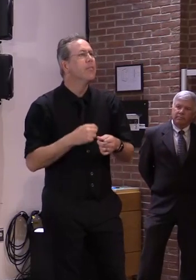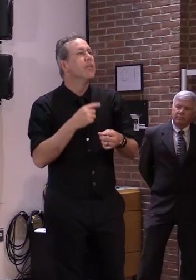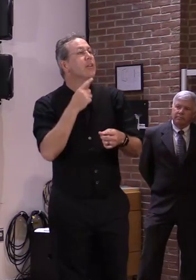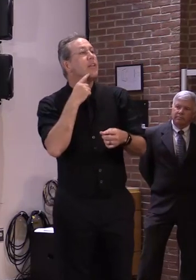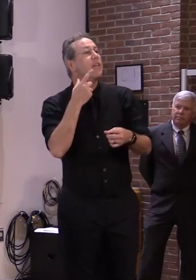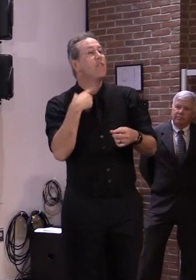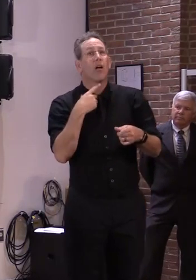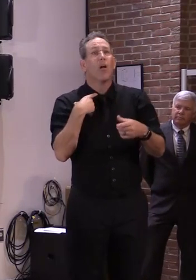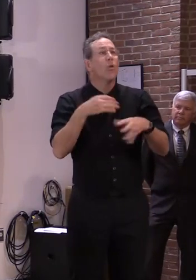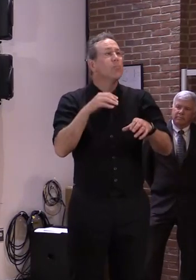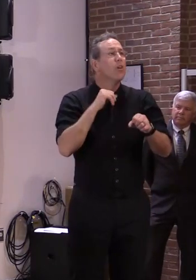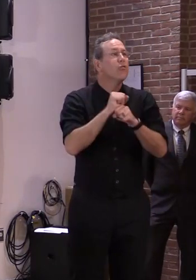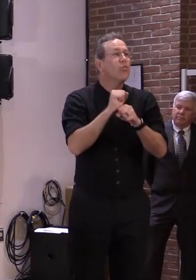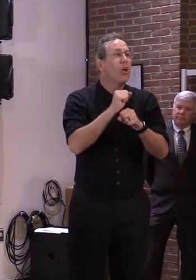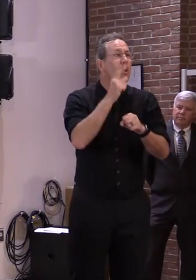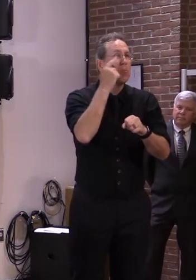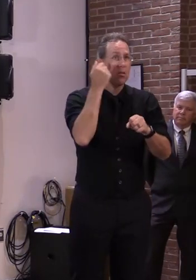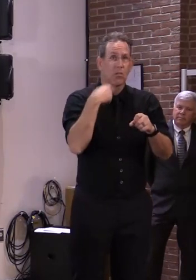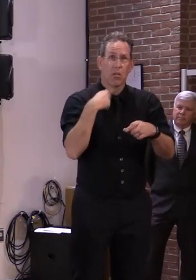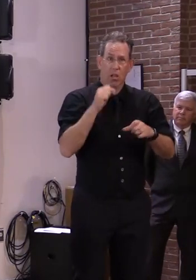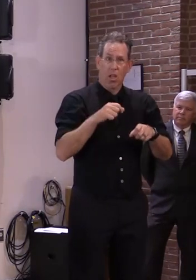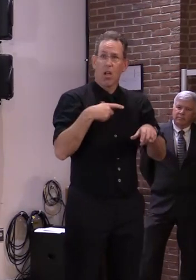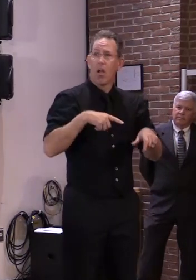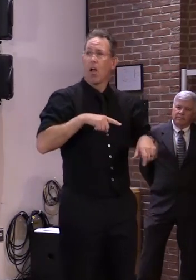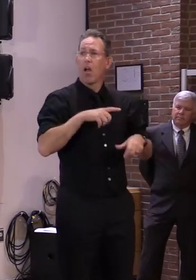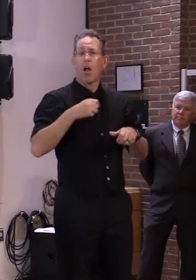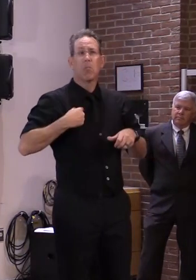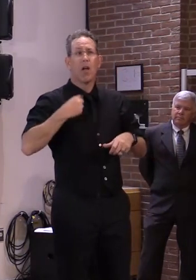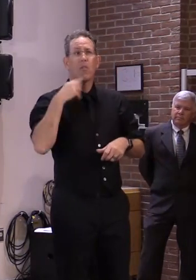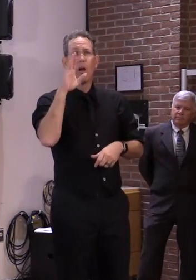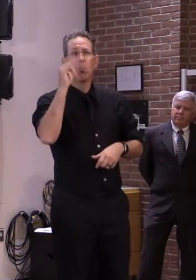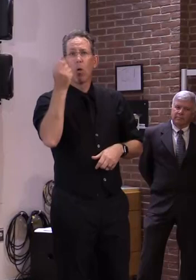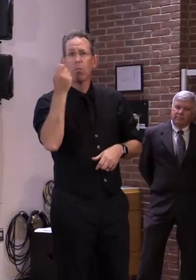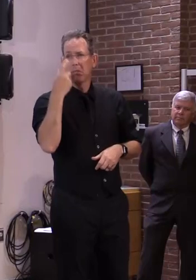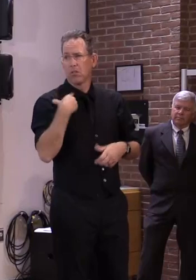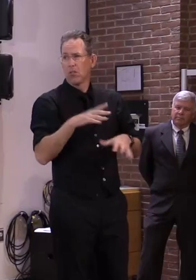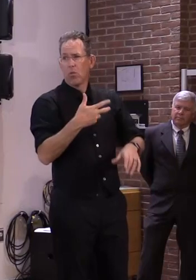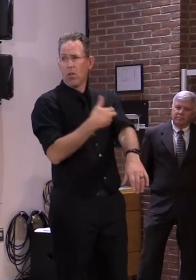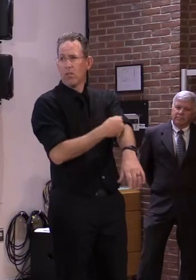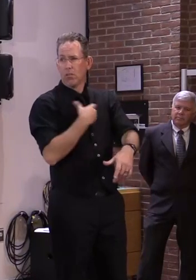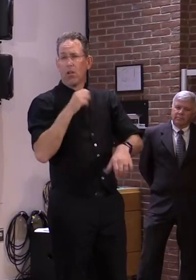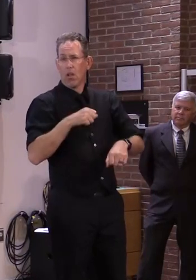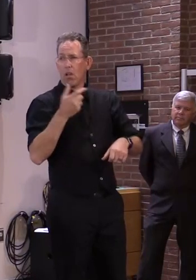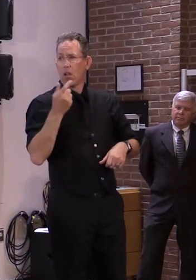That may be a Commissioner Harrington question, if he has the answer.